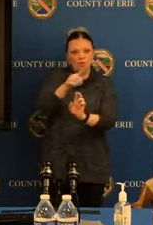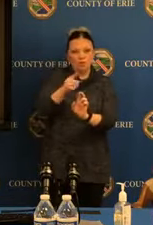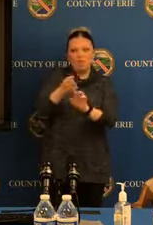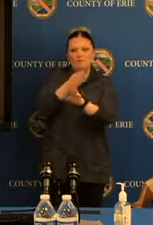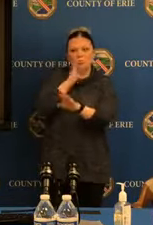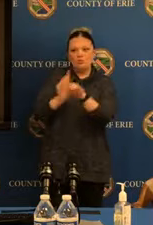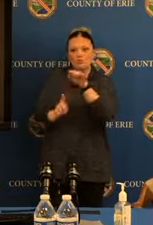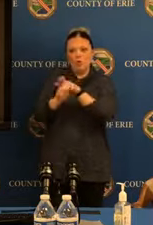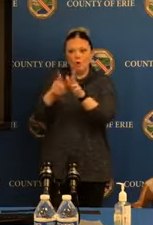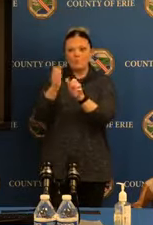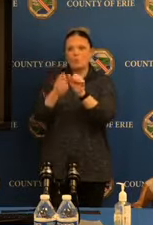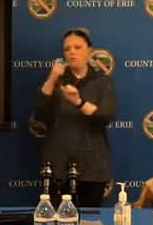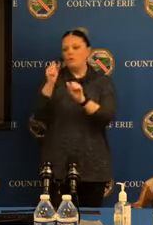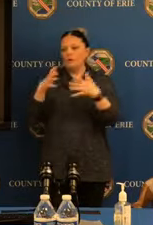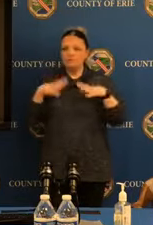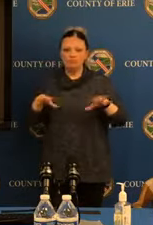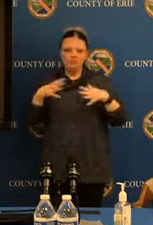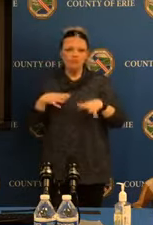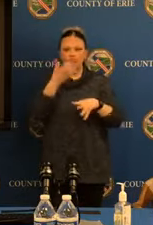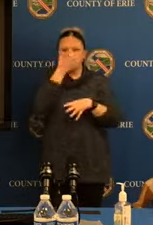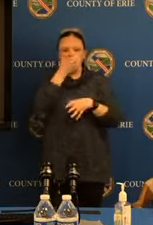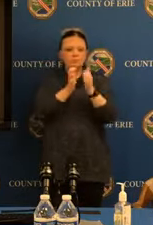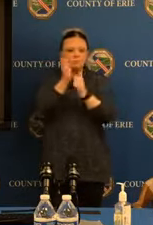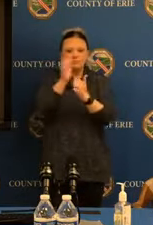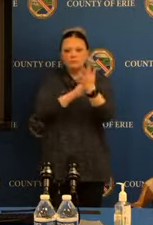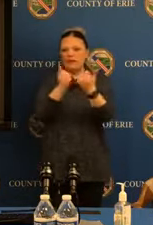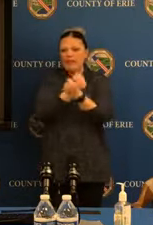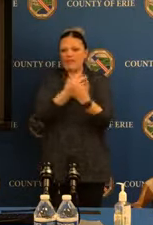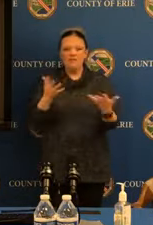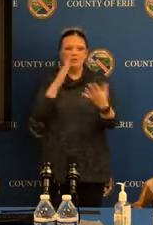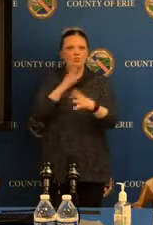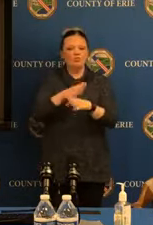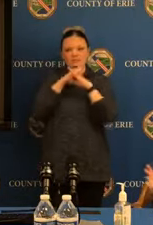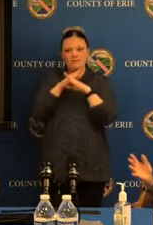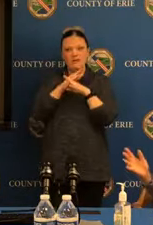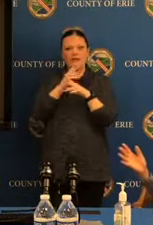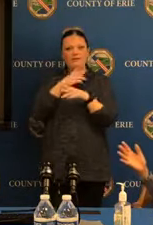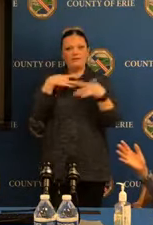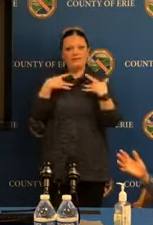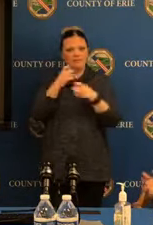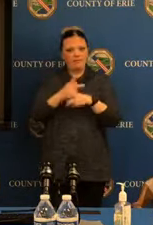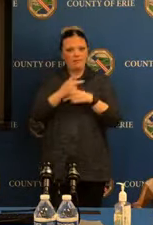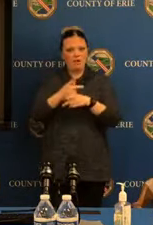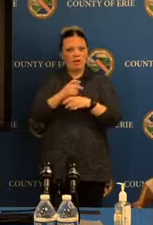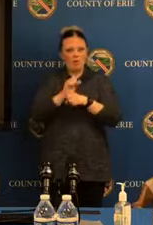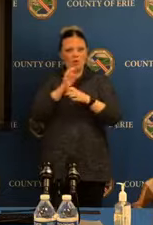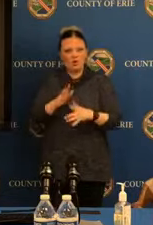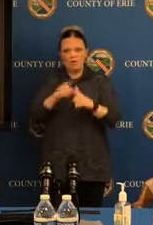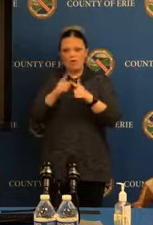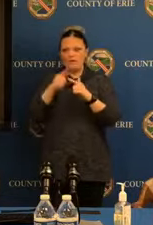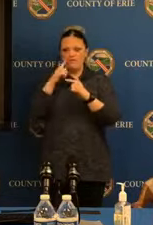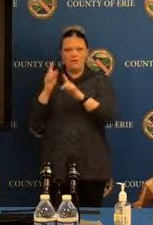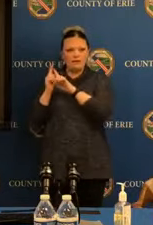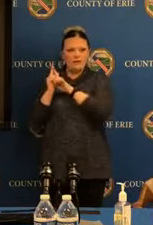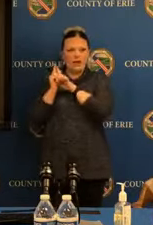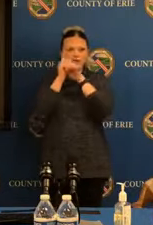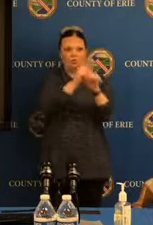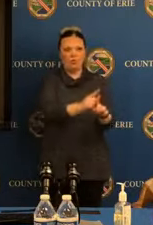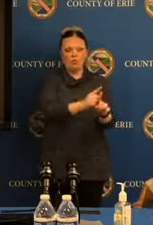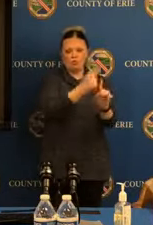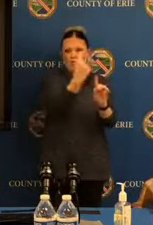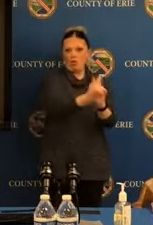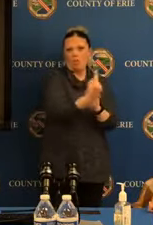can be wearing the equipment that they need to protect themselves, protect our healthcare workers, and they can usher you right back into a room by